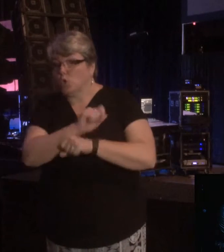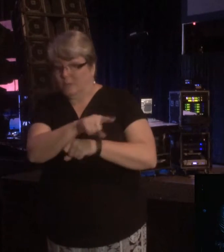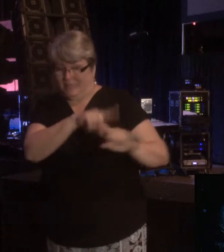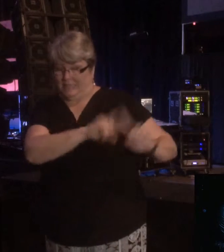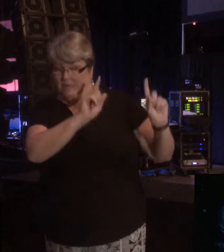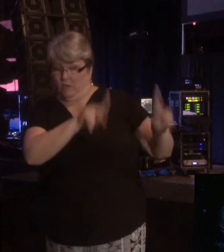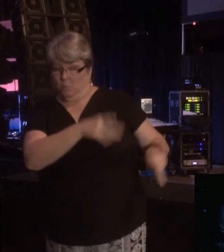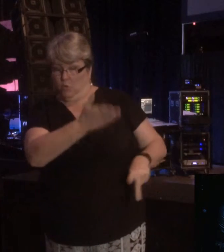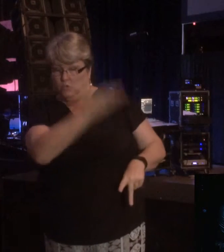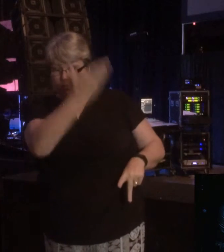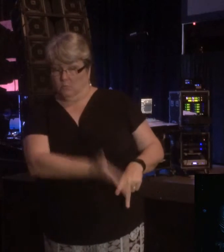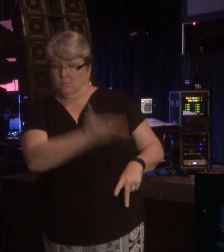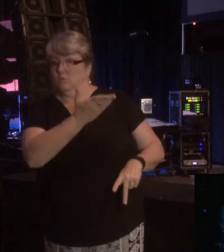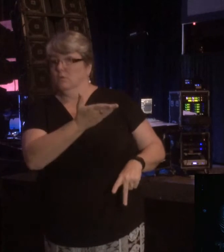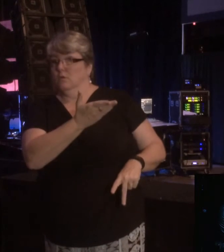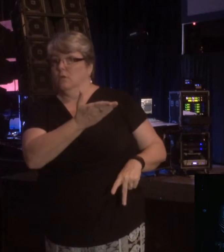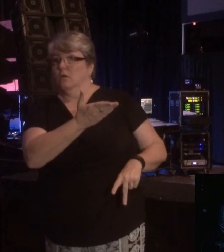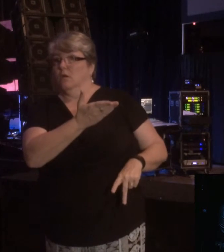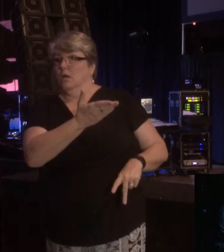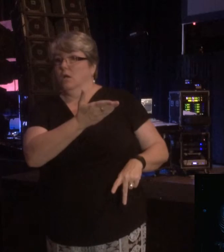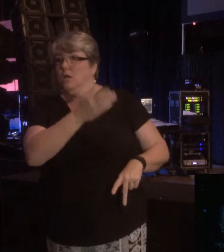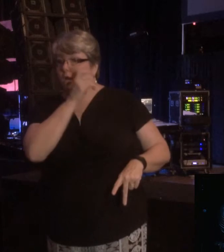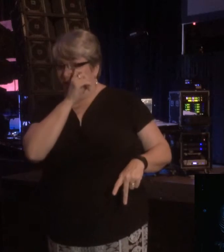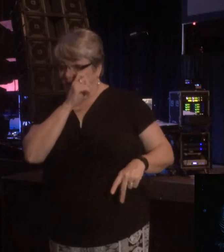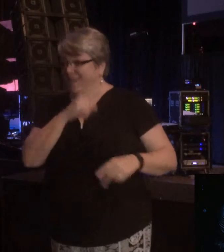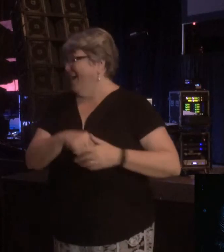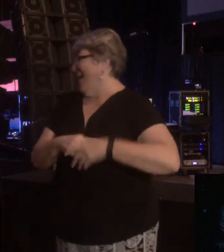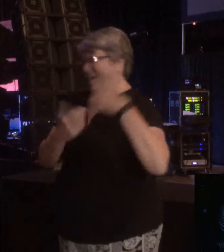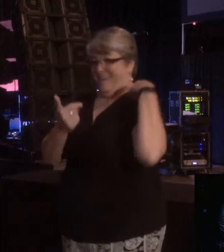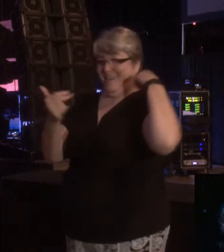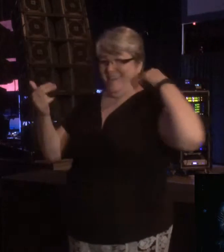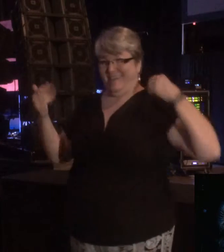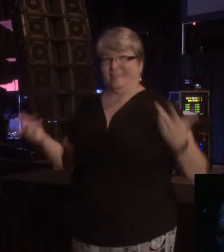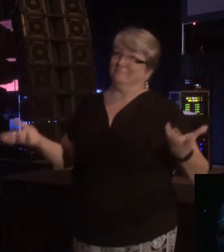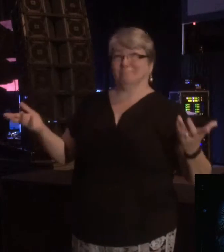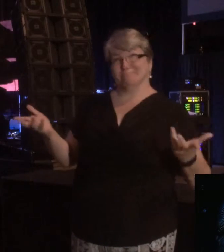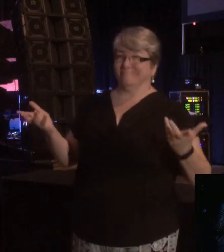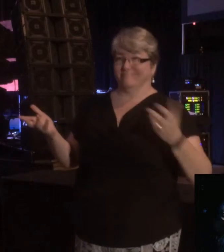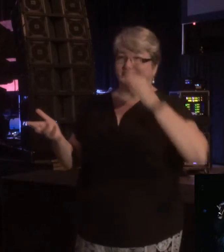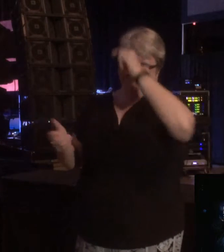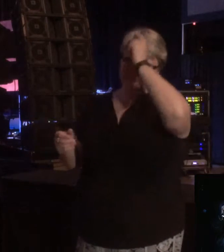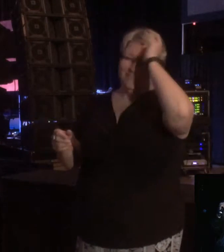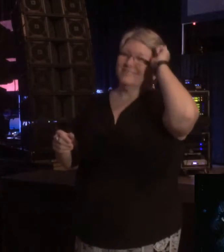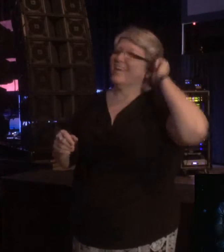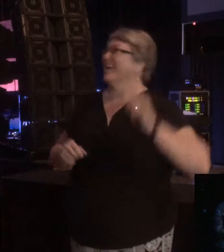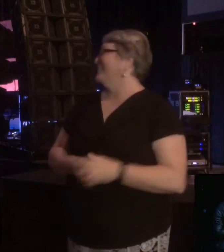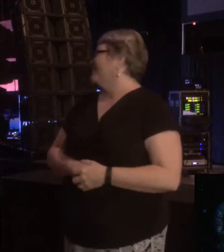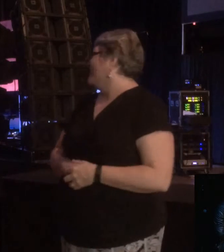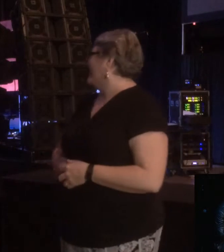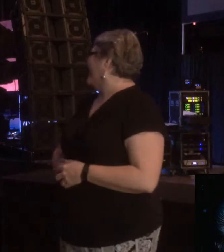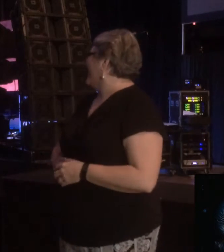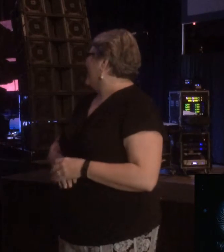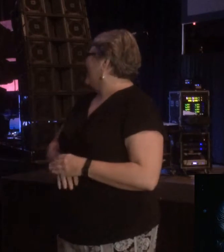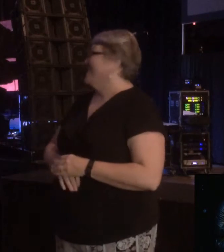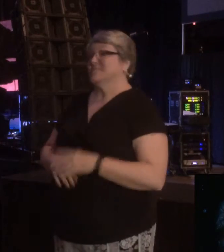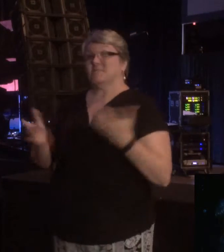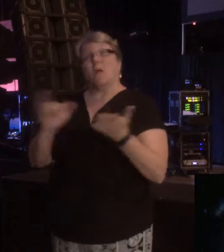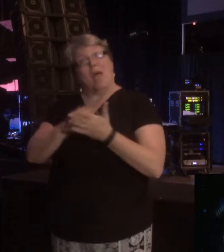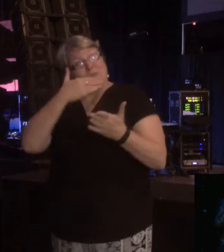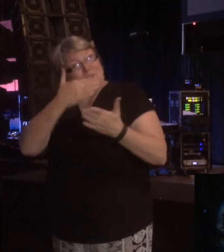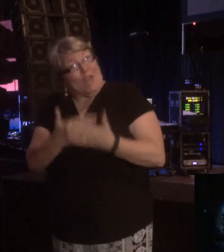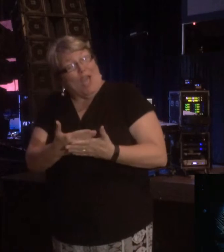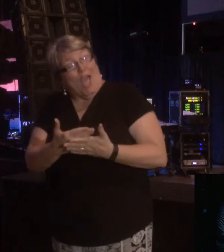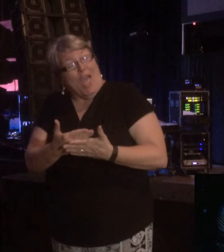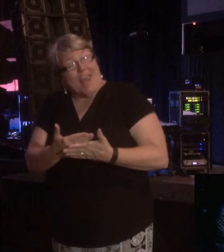and the last one was 2.5 years. And I will say, we'll kind of cover a little more